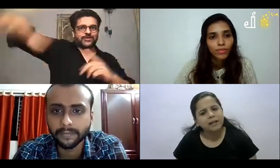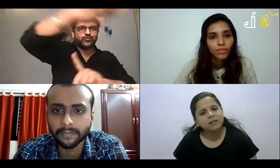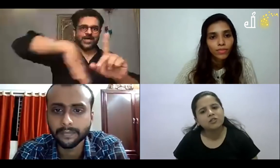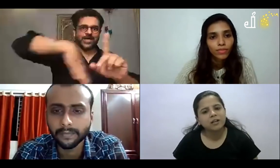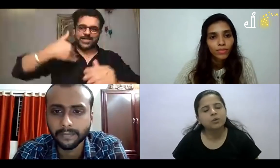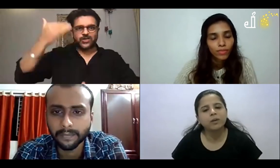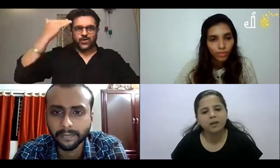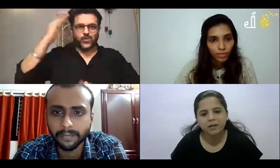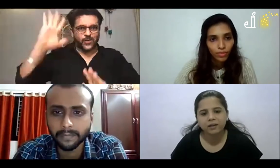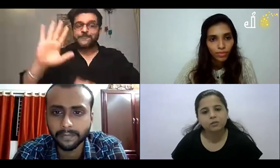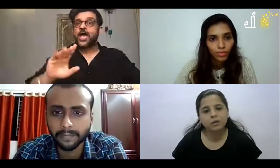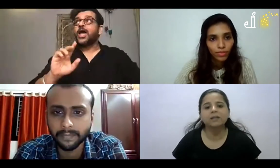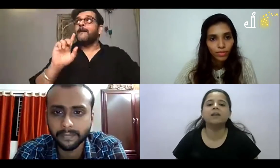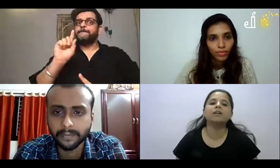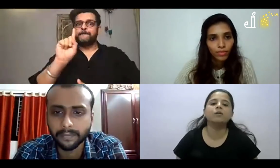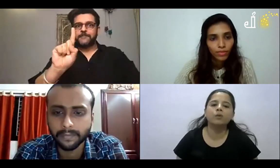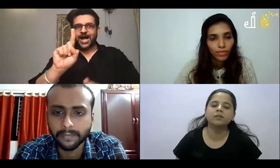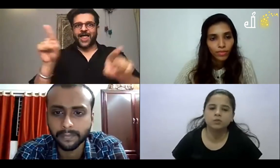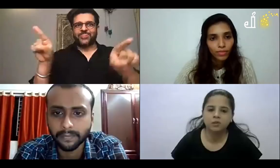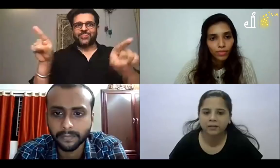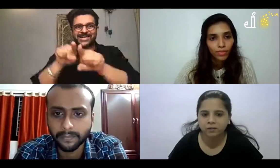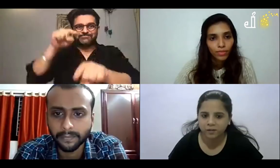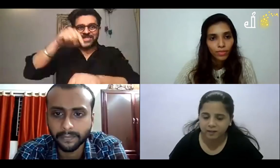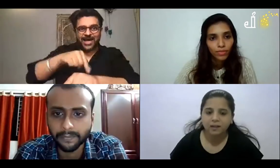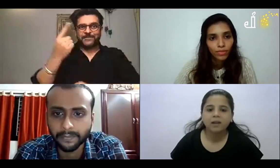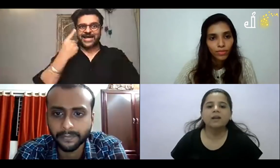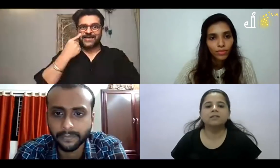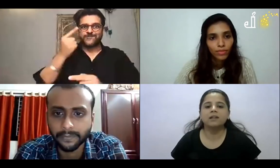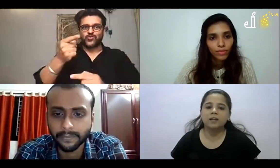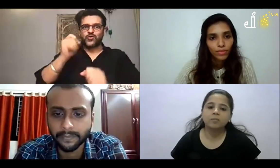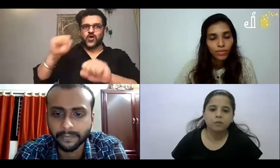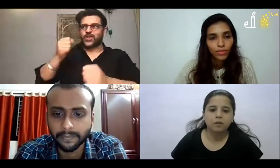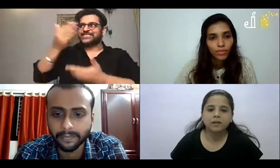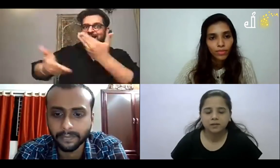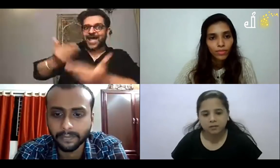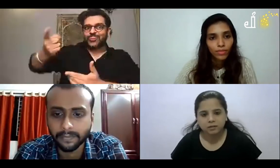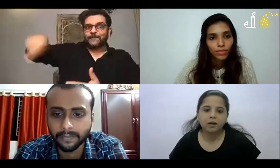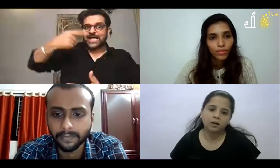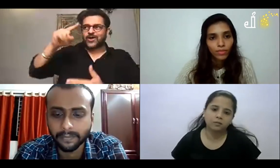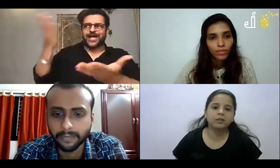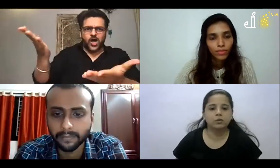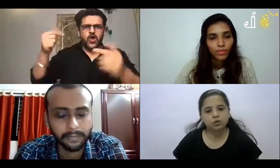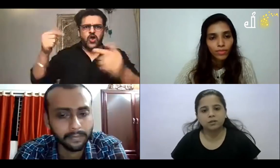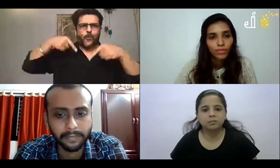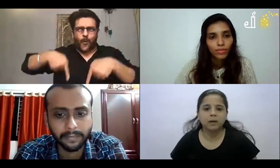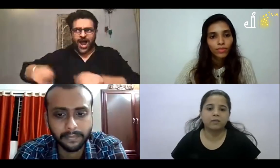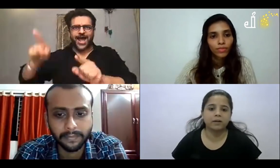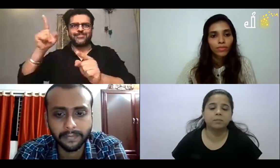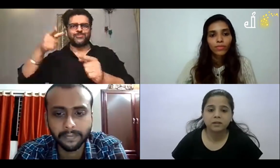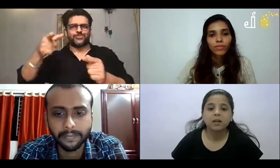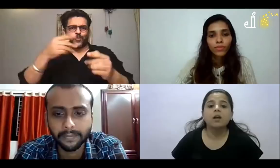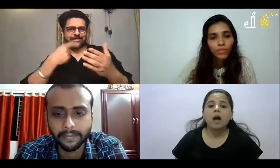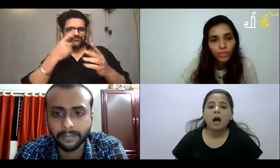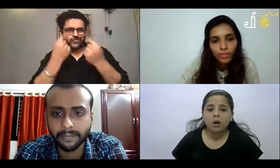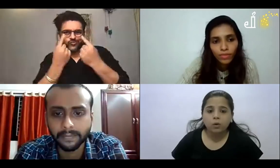would like their child to be a hearing, and so that they can go in the social gathering, right? They can be involved in a with the social part, right?